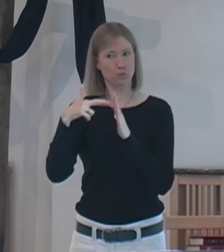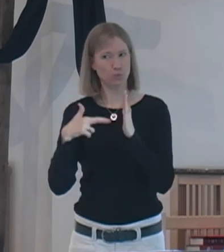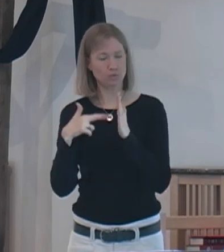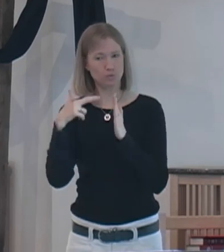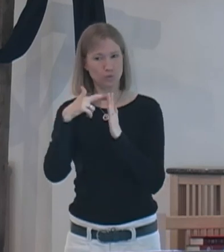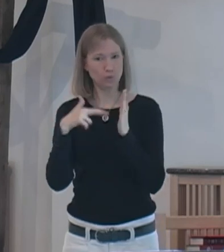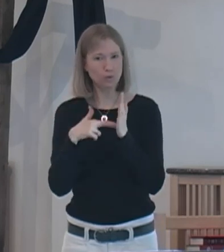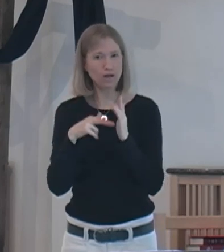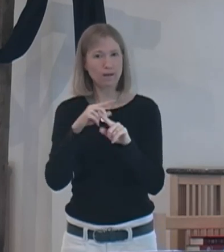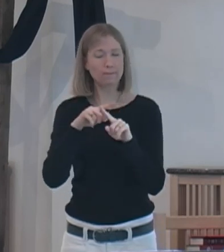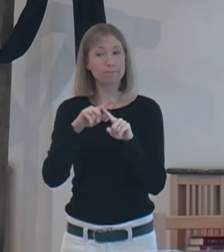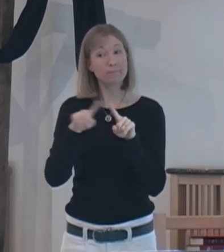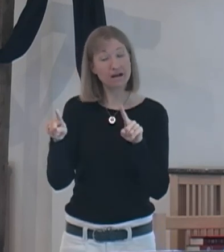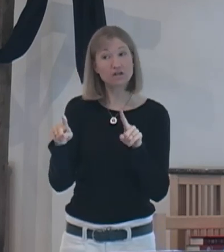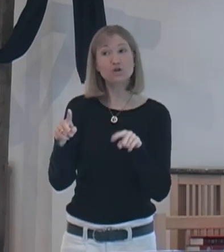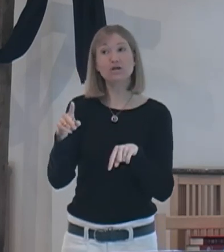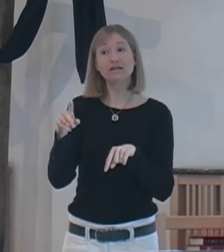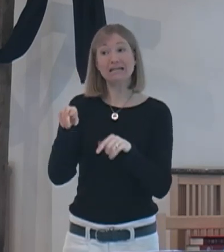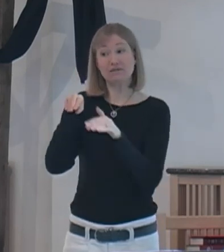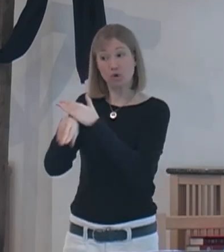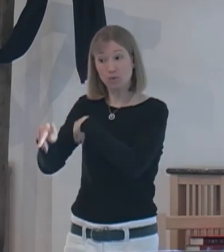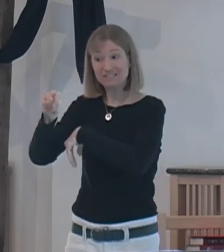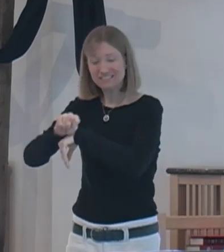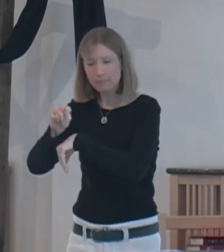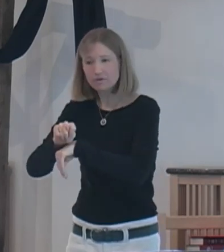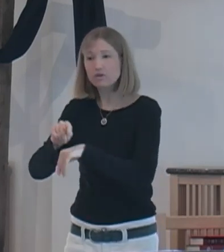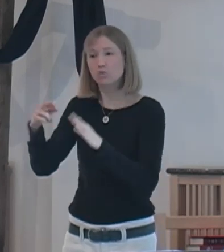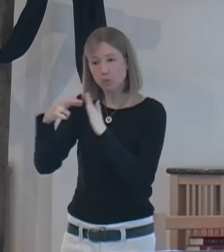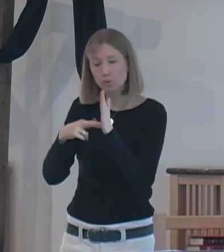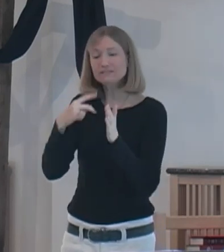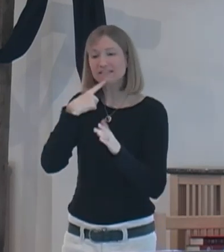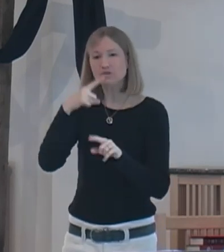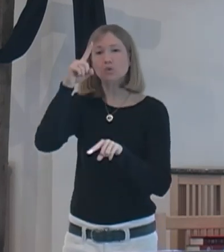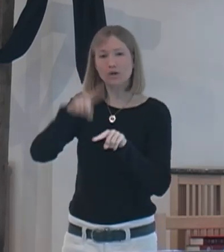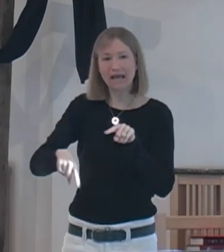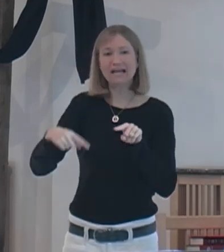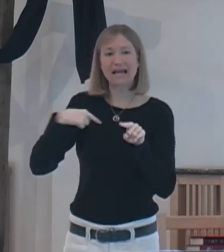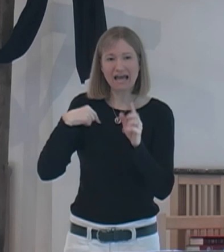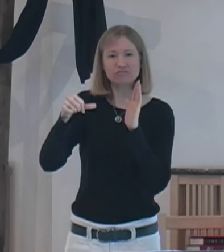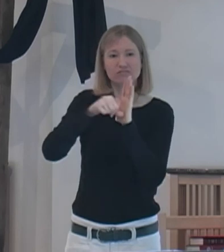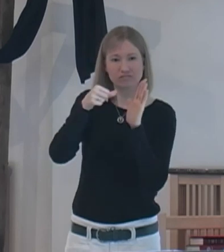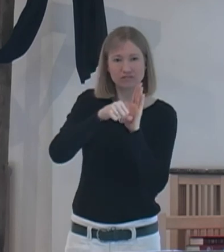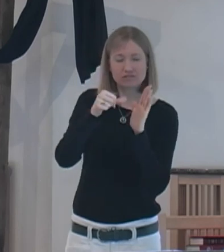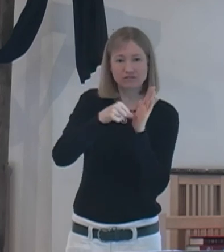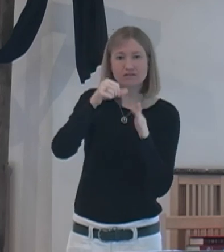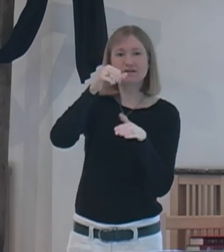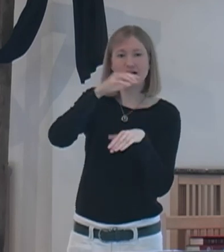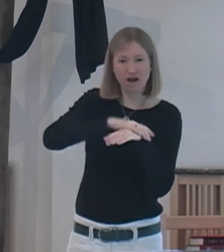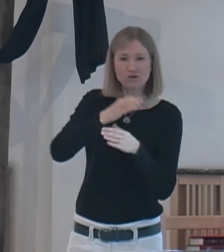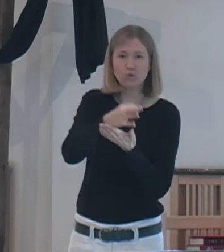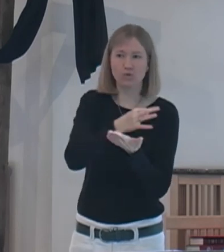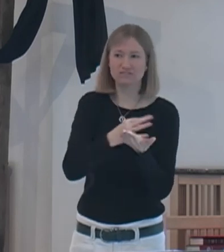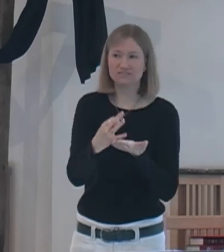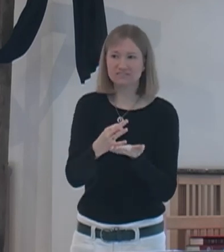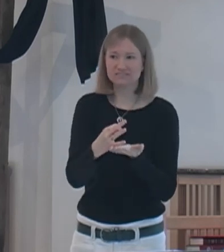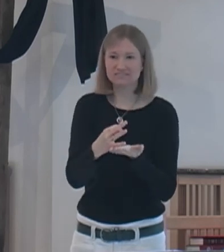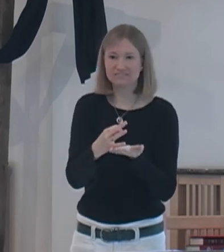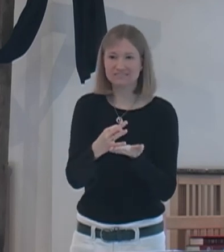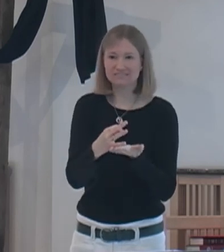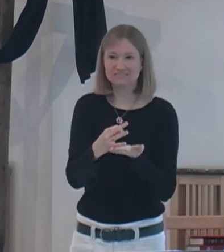graven images inside the temple. So you couldn't bring that money as an offering. You had to exchange